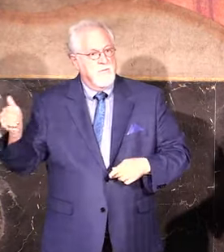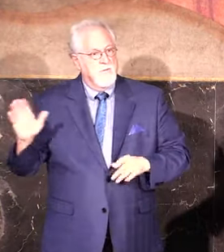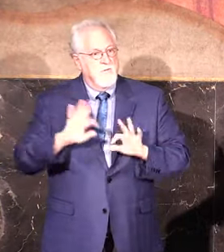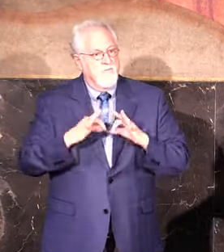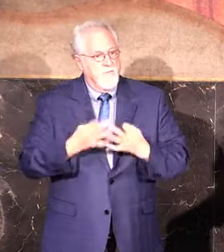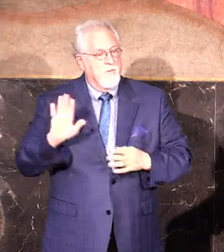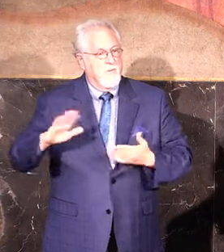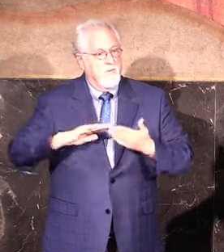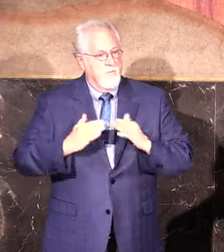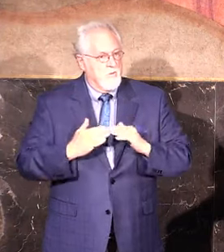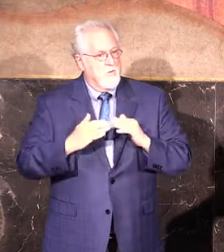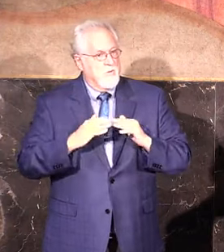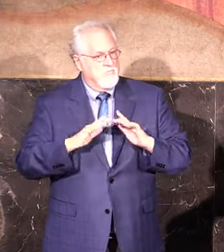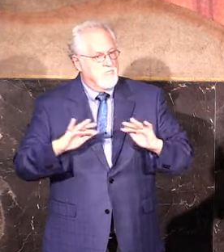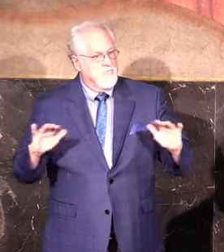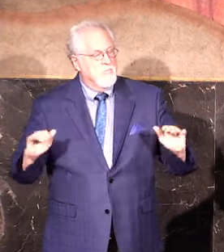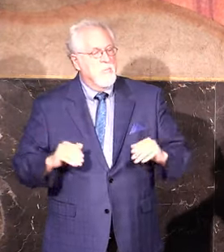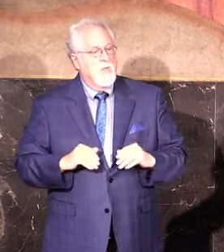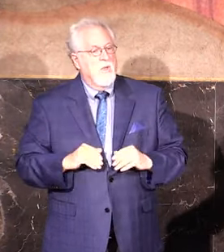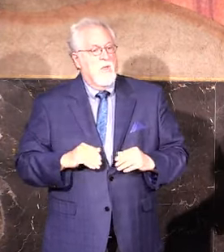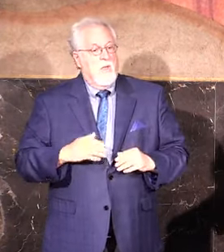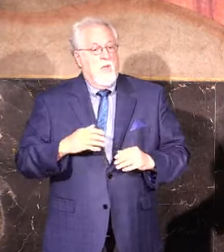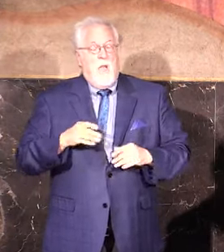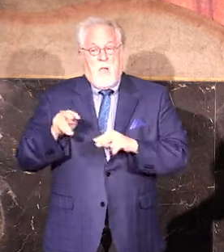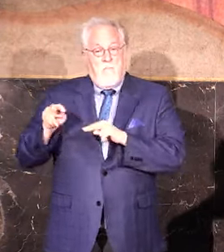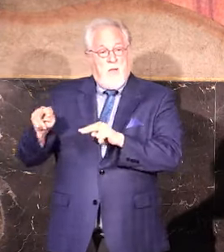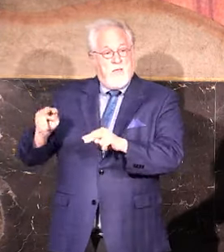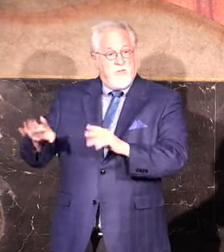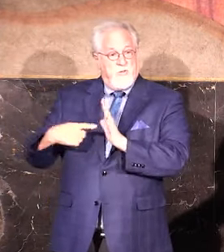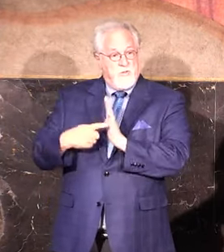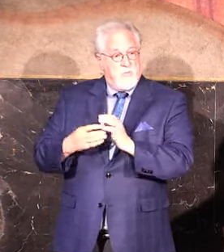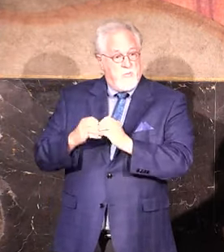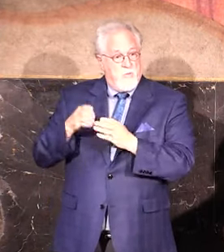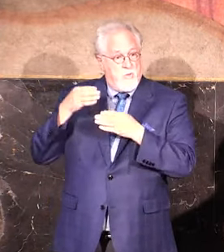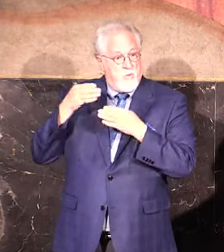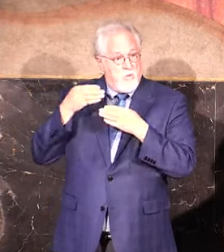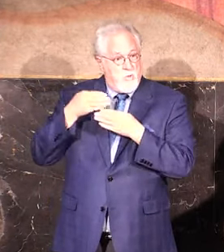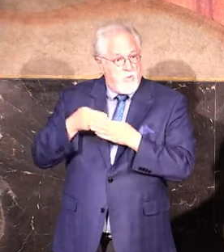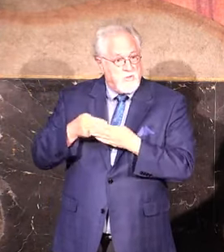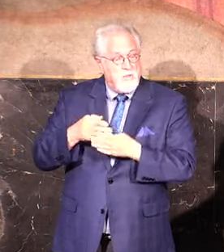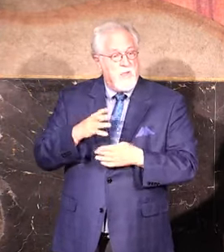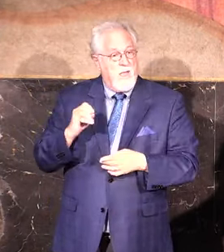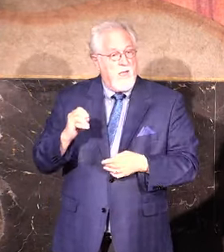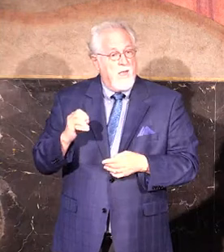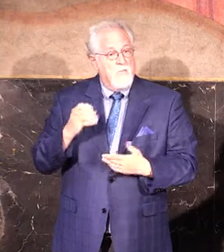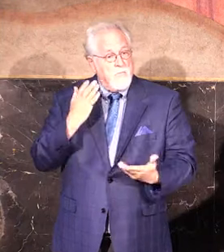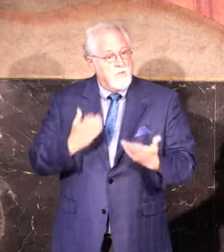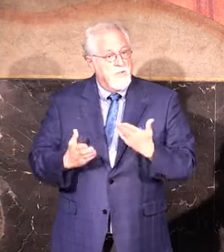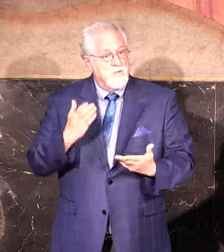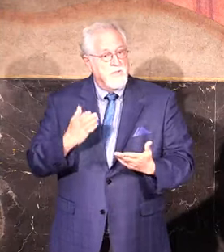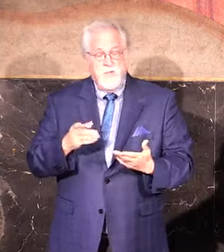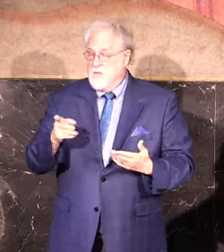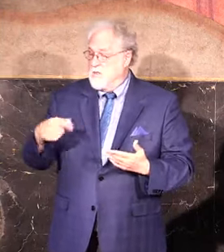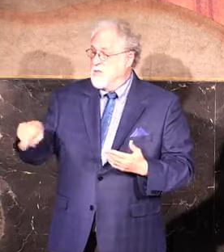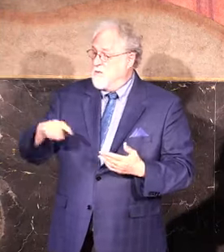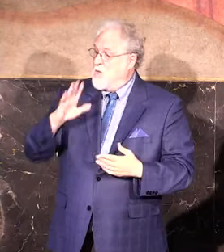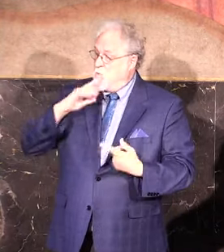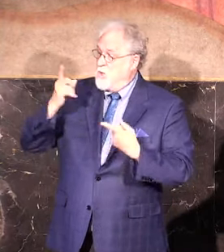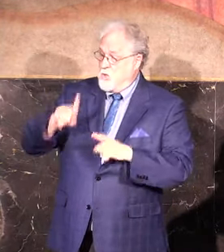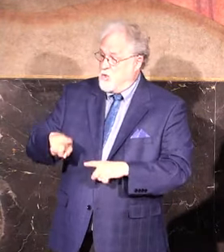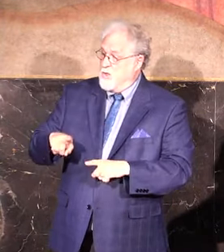their communities and so forth, monitor their symptoms more closely, and potentially that they would